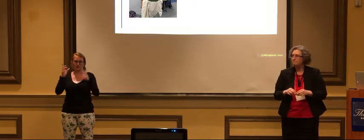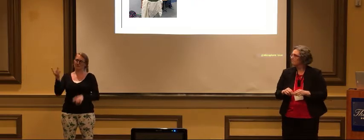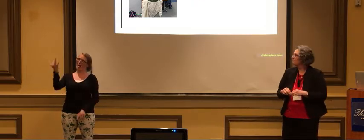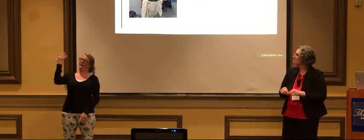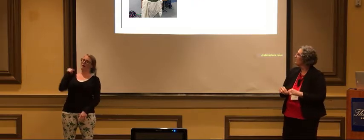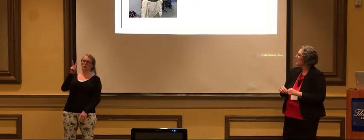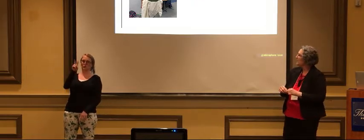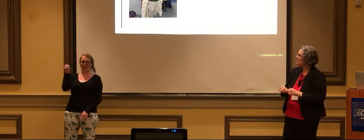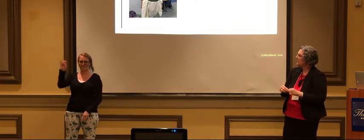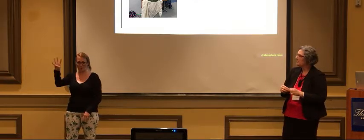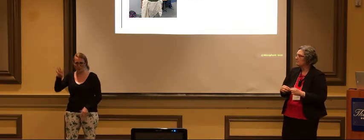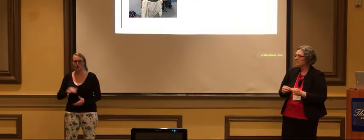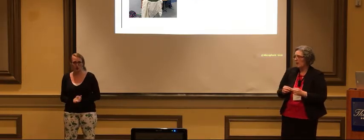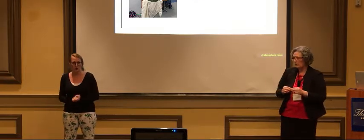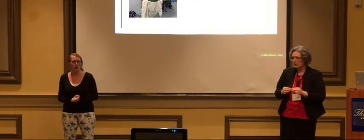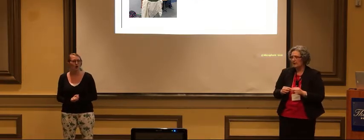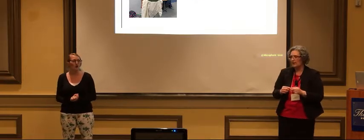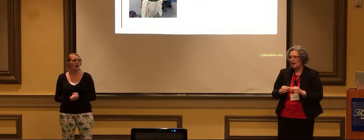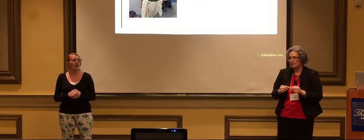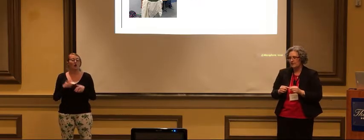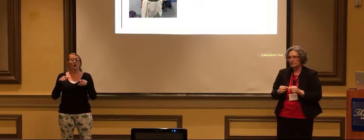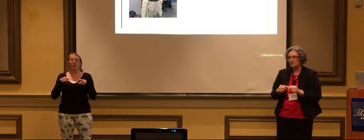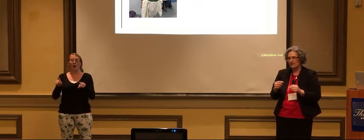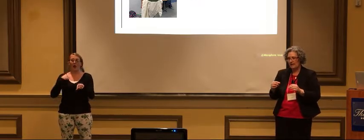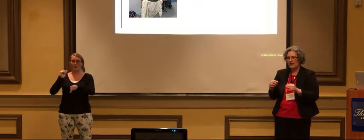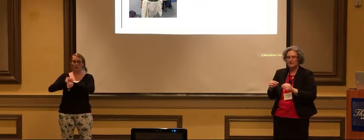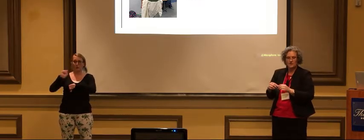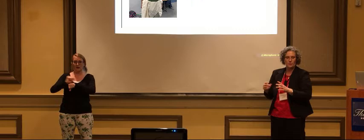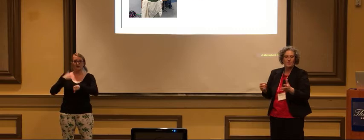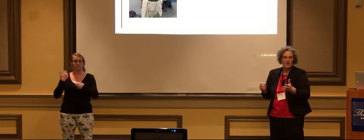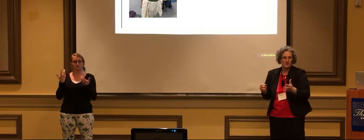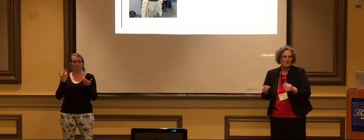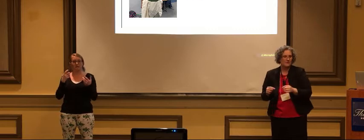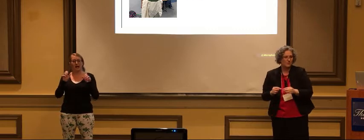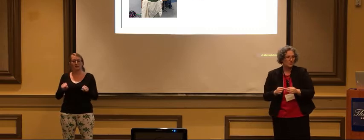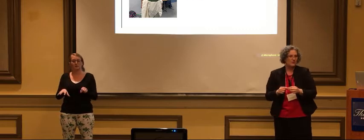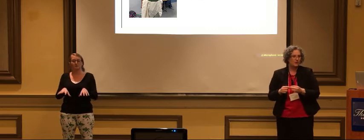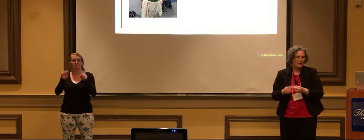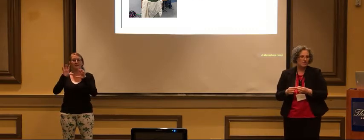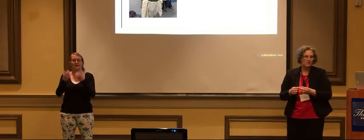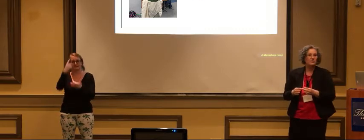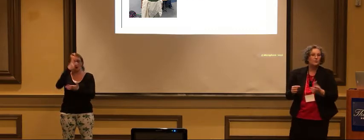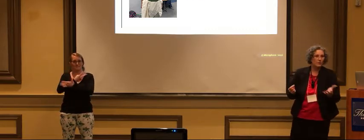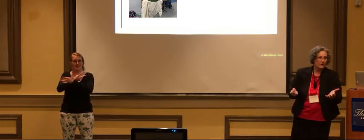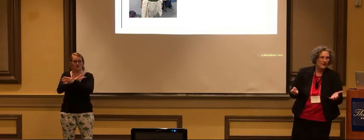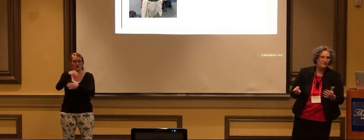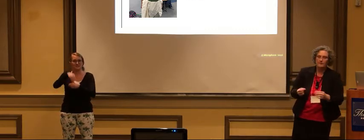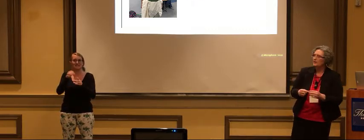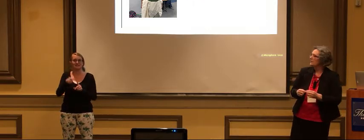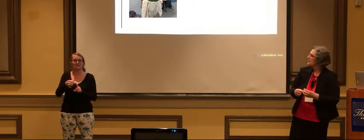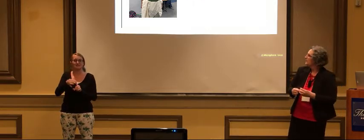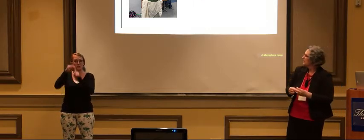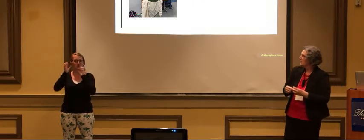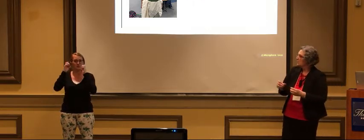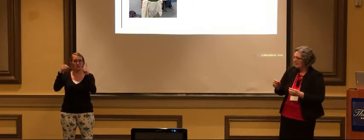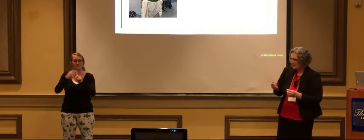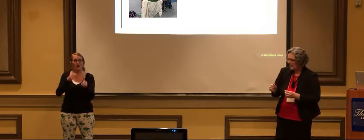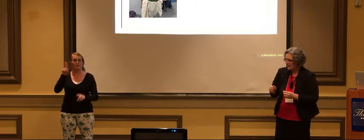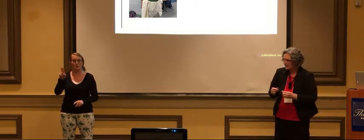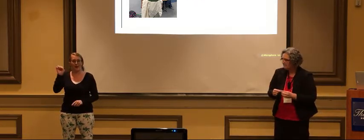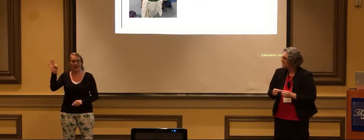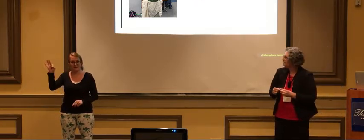2004. And while working, I was able to take classes for my master's in special education from UNF